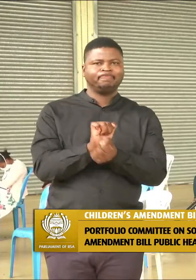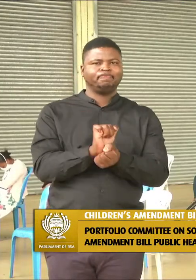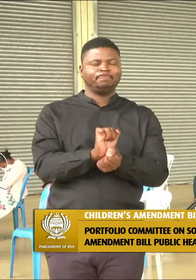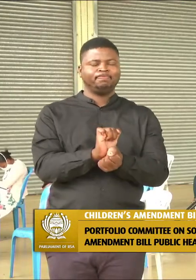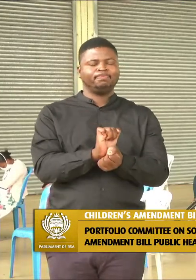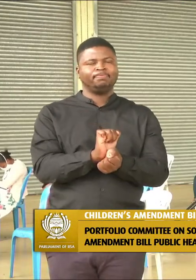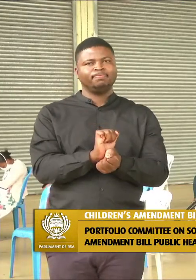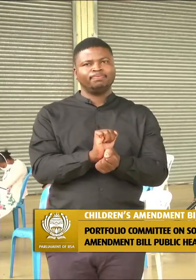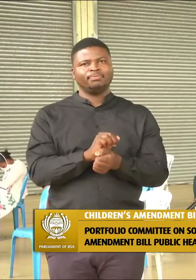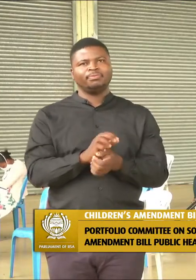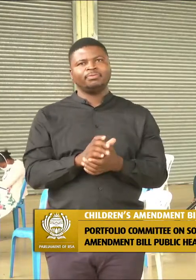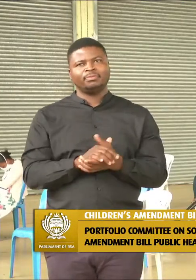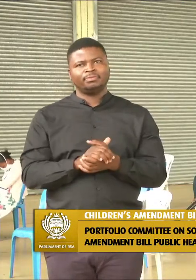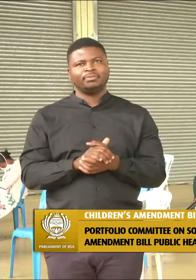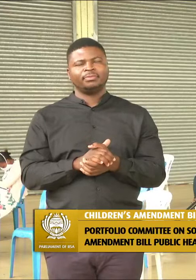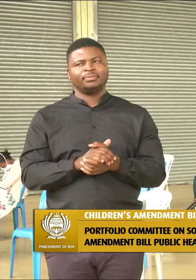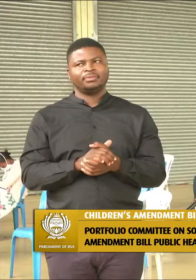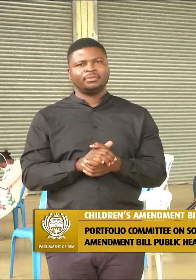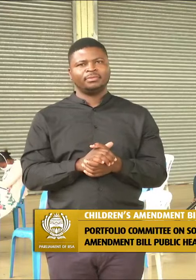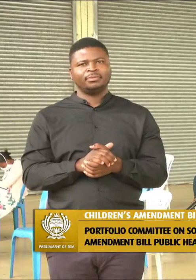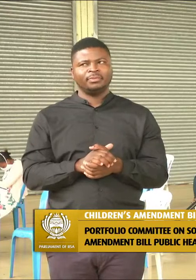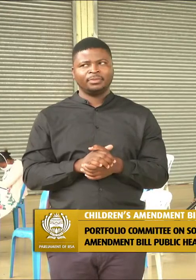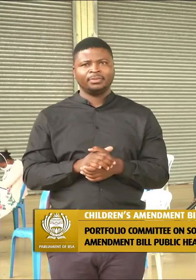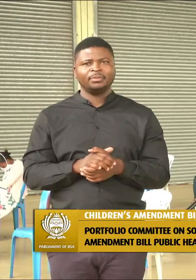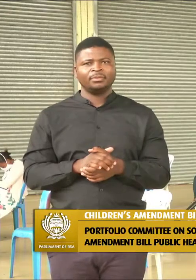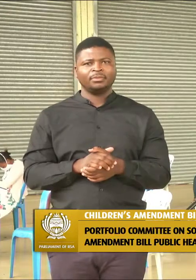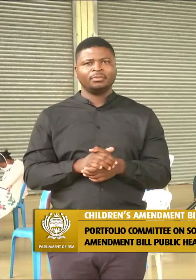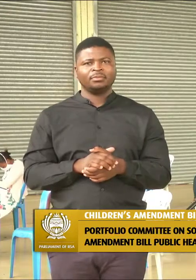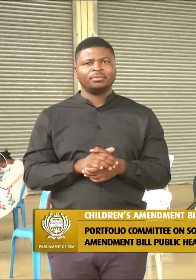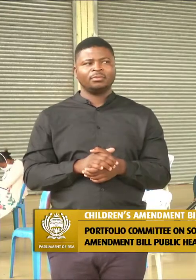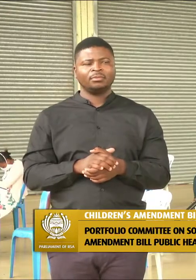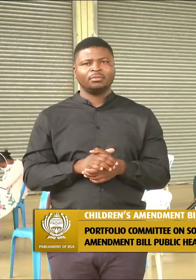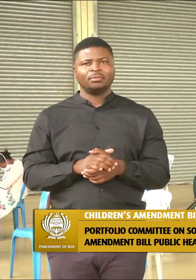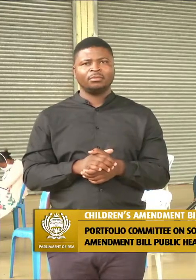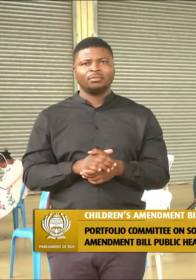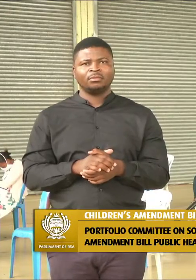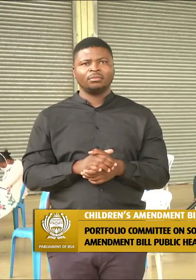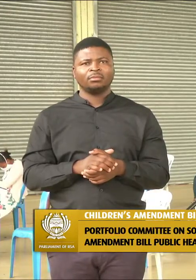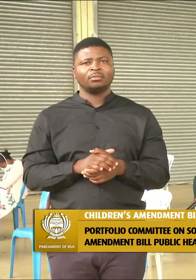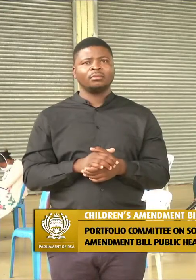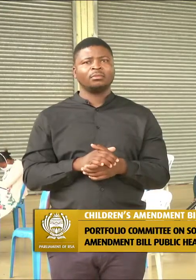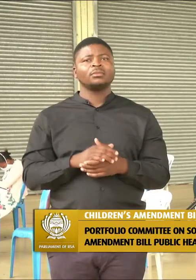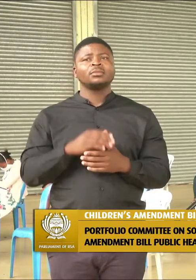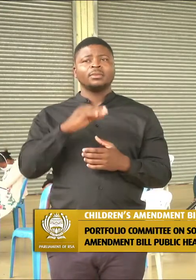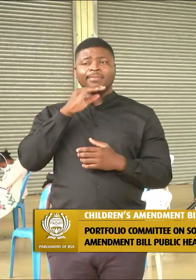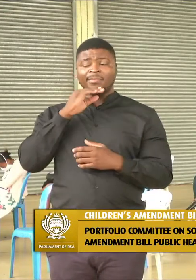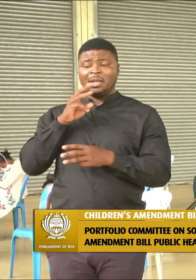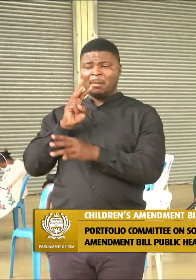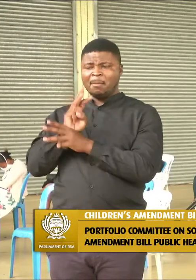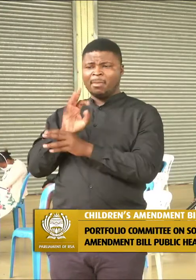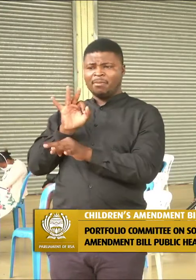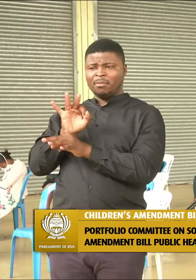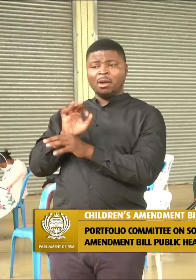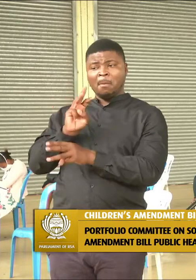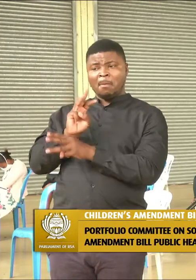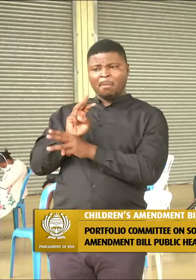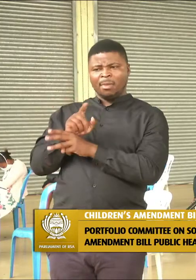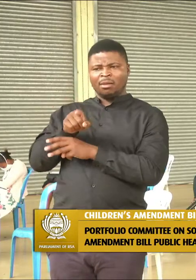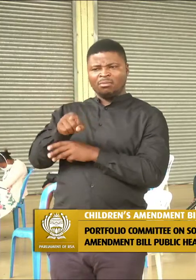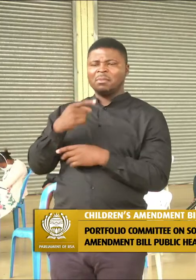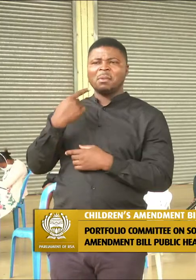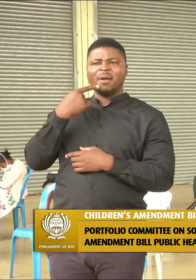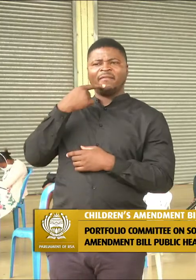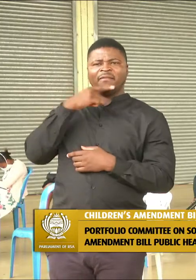bavalelwe ey'tokisini over entirely false claims by vindictive mothers. ngamampunge nje